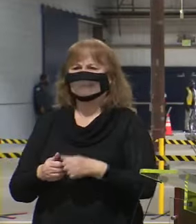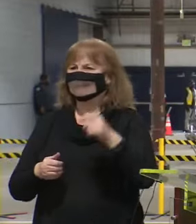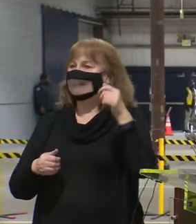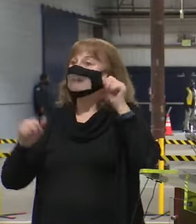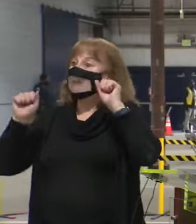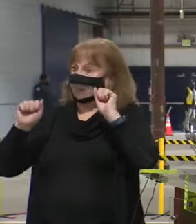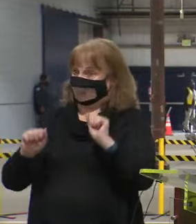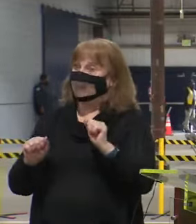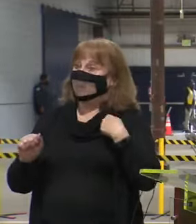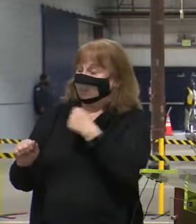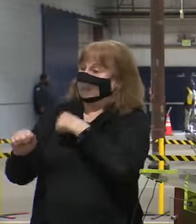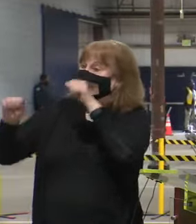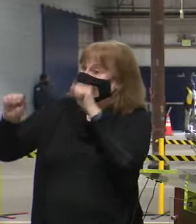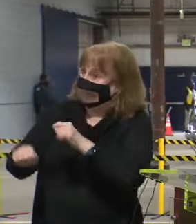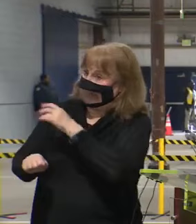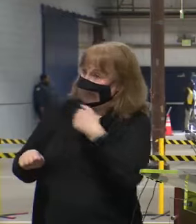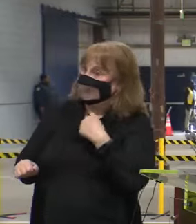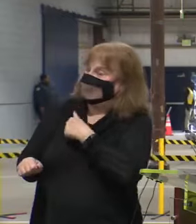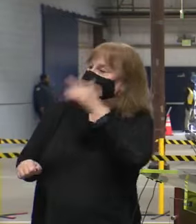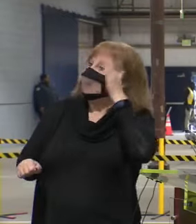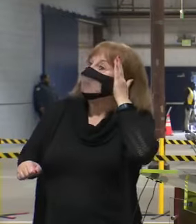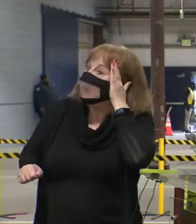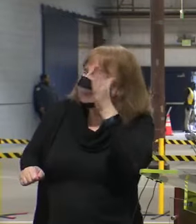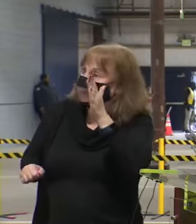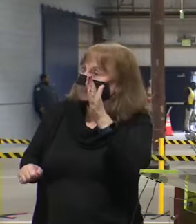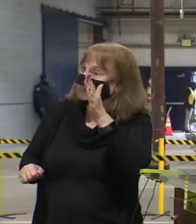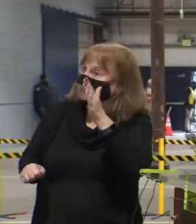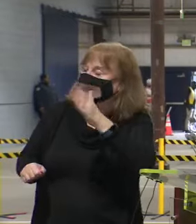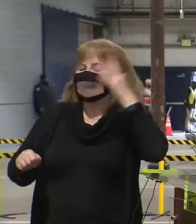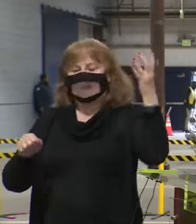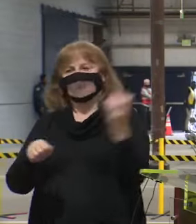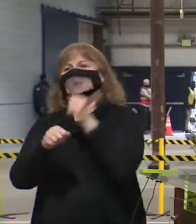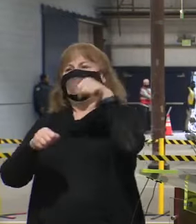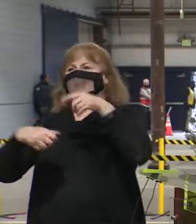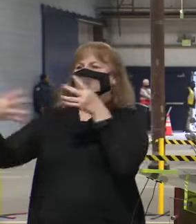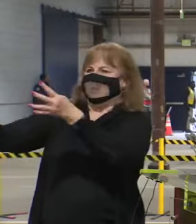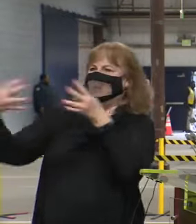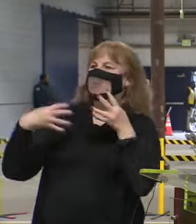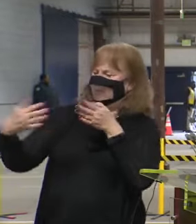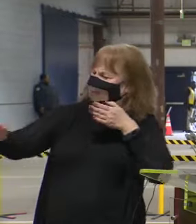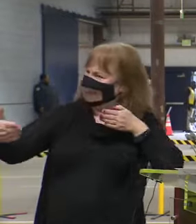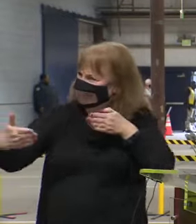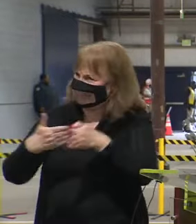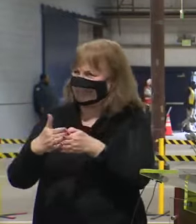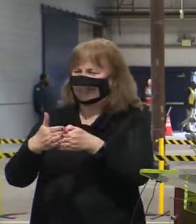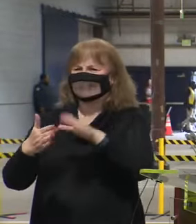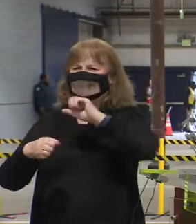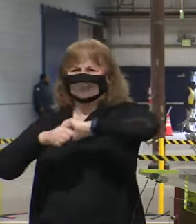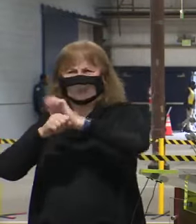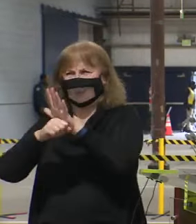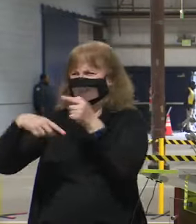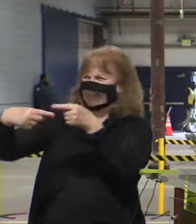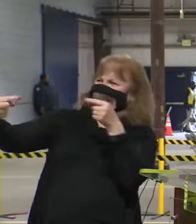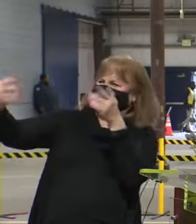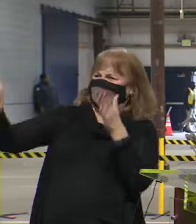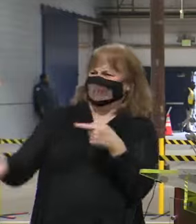can and we will ultimately win the war against our COVID enemy.